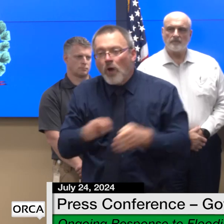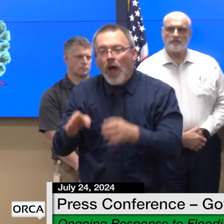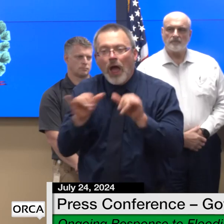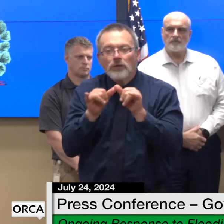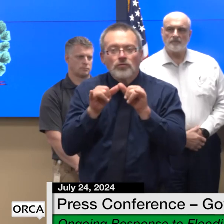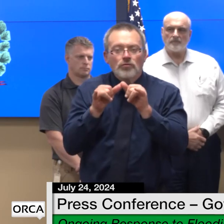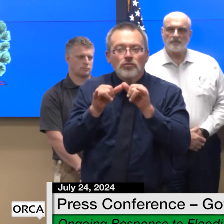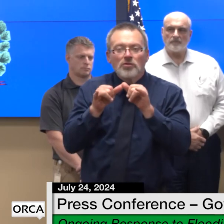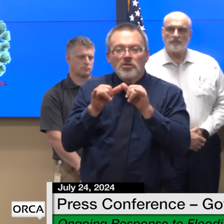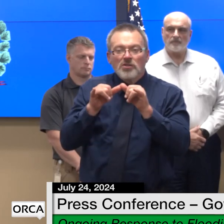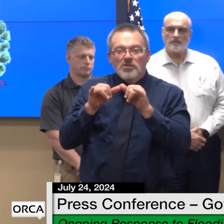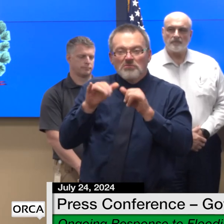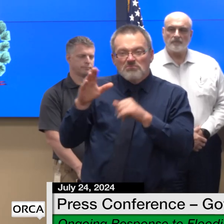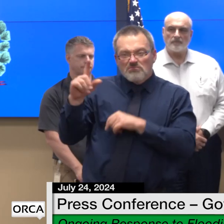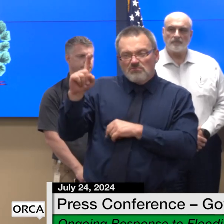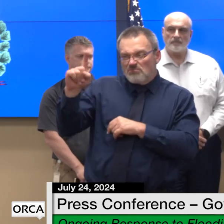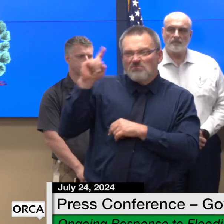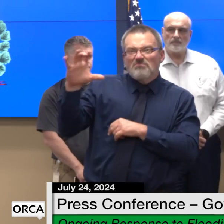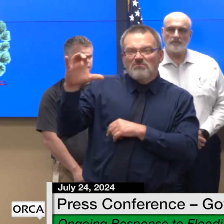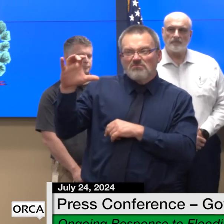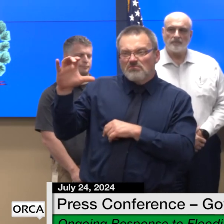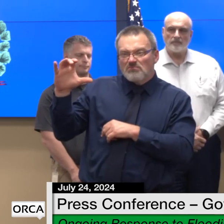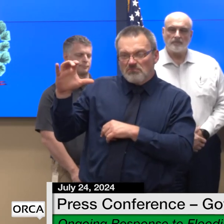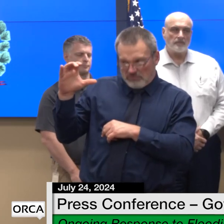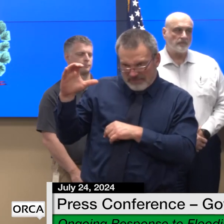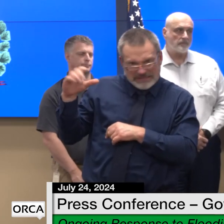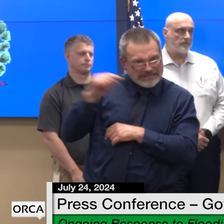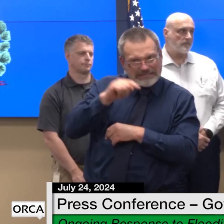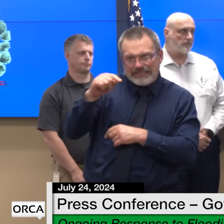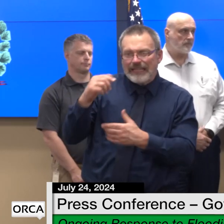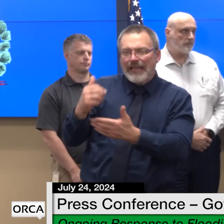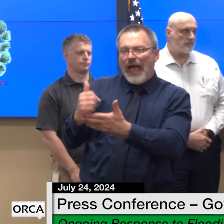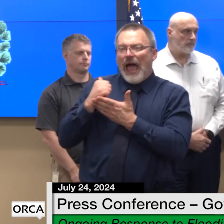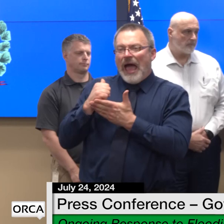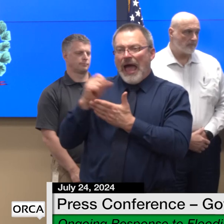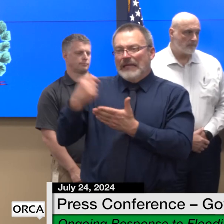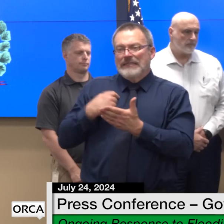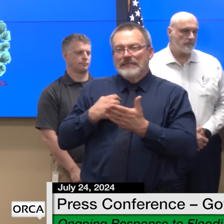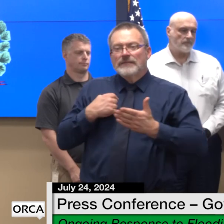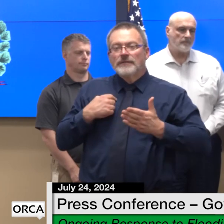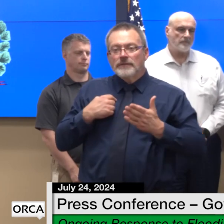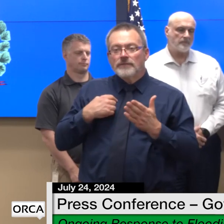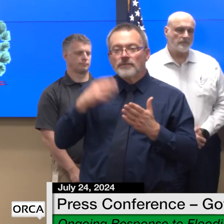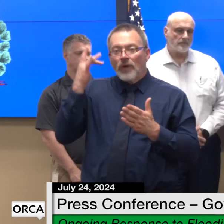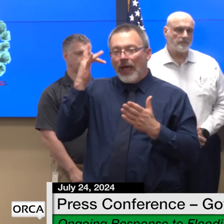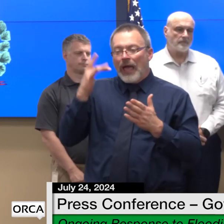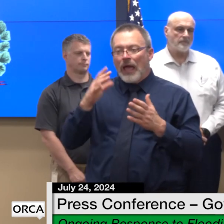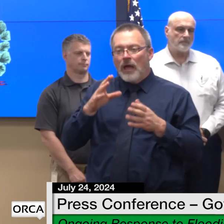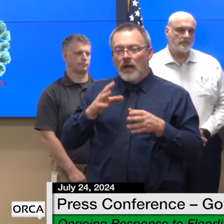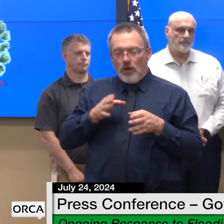requests for technical assistance in evaluating changes in stream channels and addressing significant accumulations